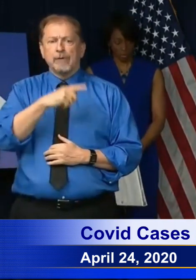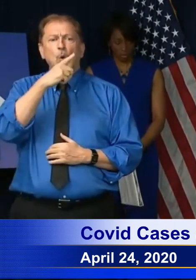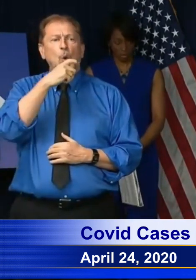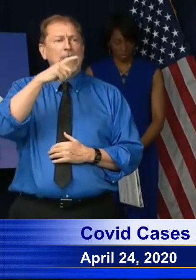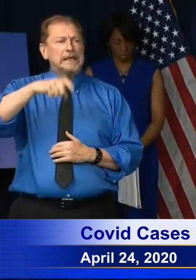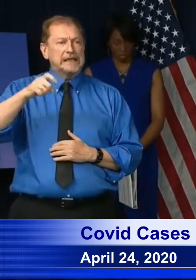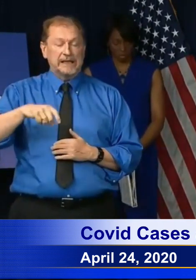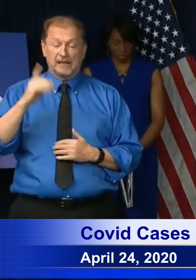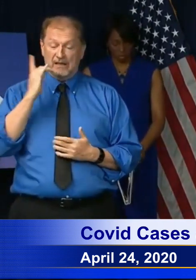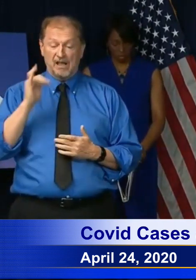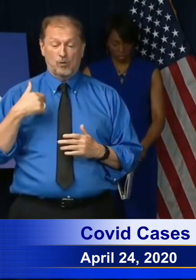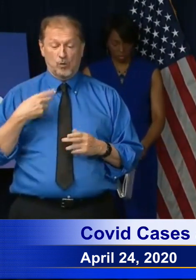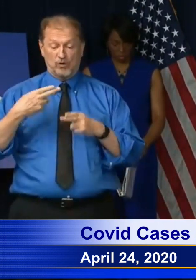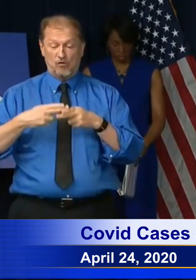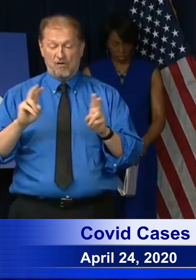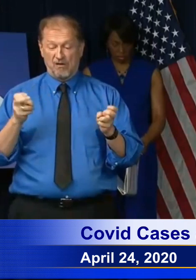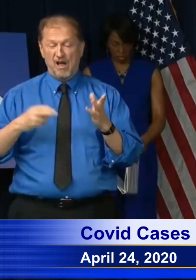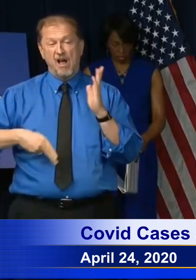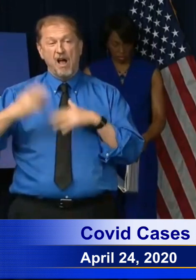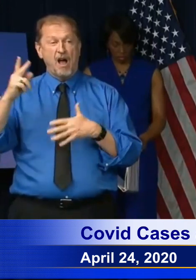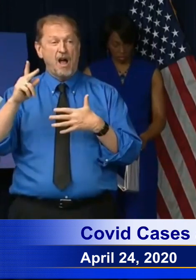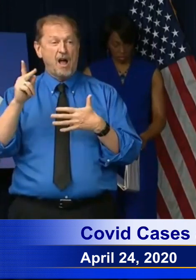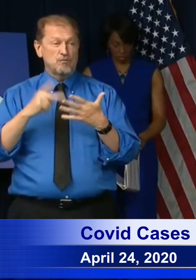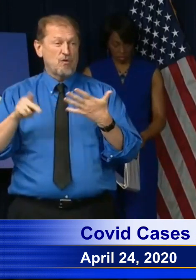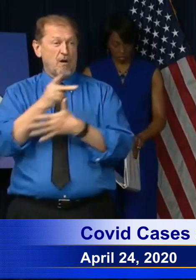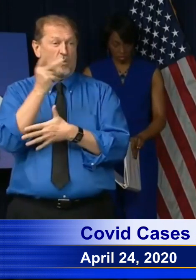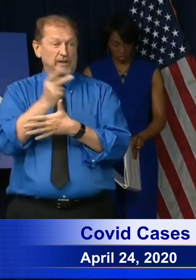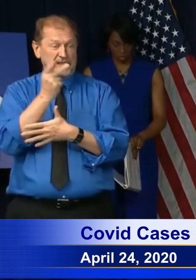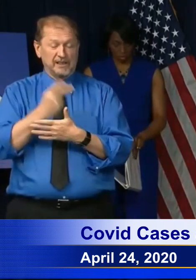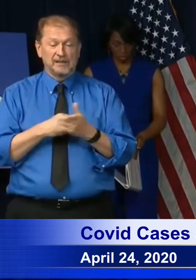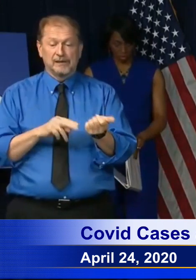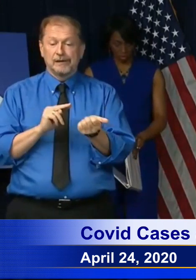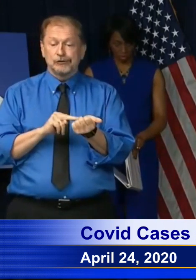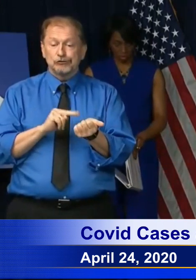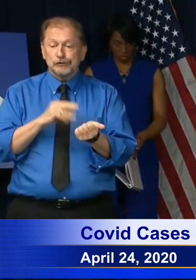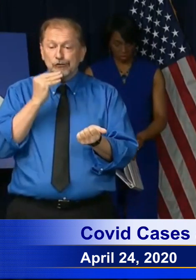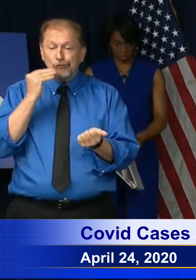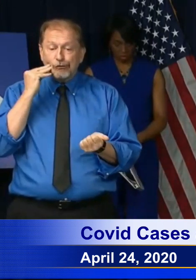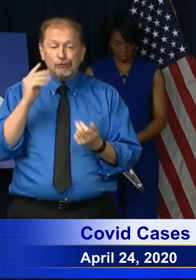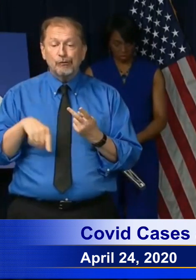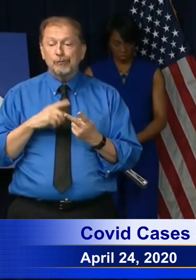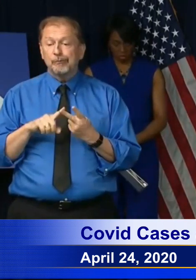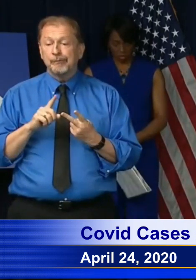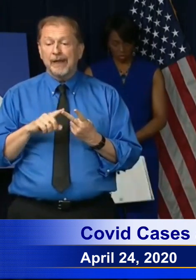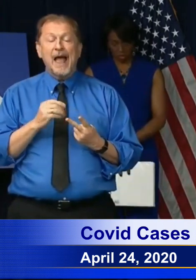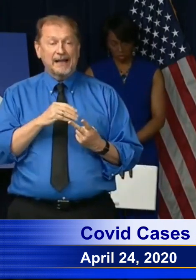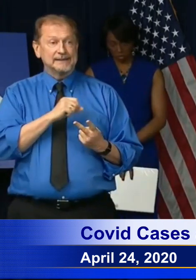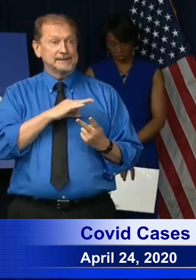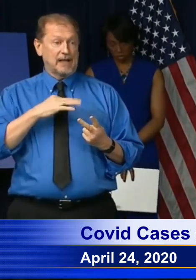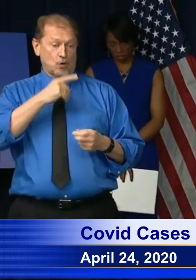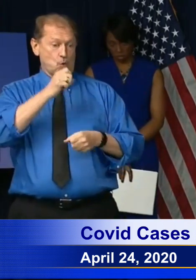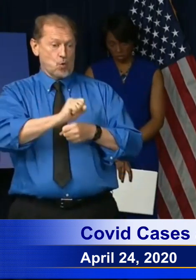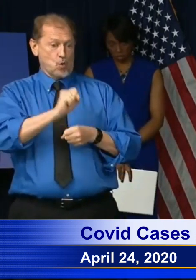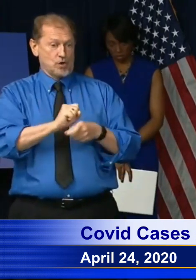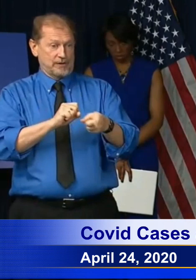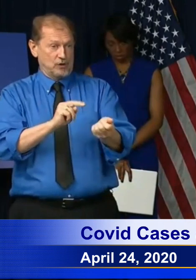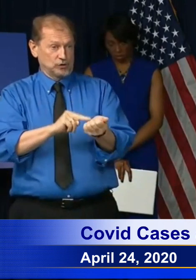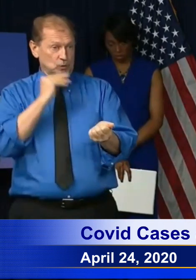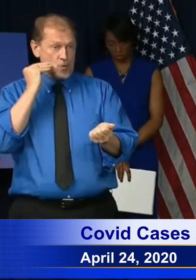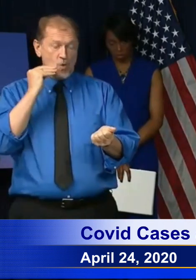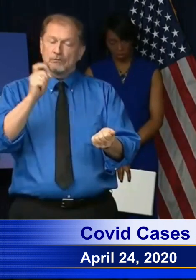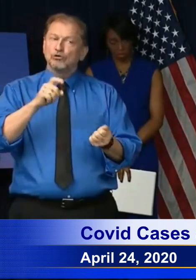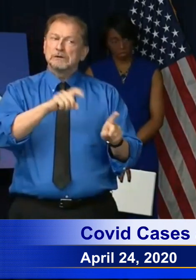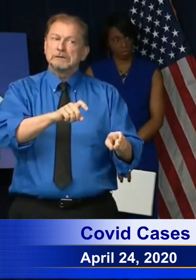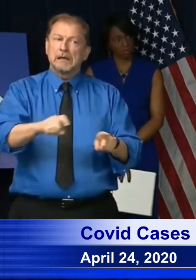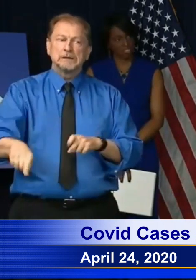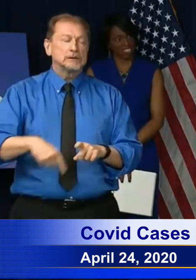let's say, a priority 1 status. Nursing home residents and the staff at nursing homes are certainly in that category.